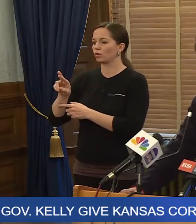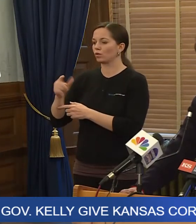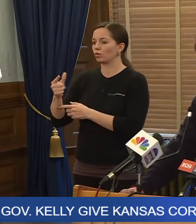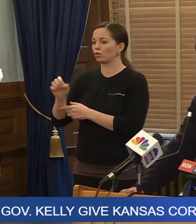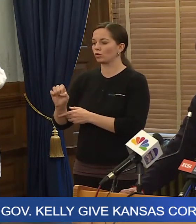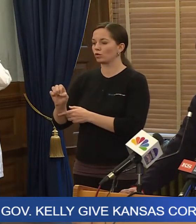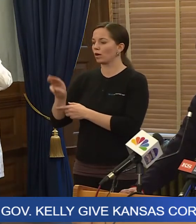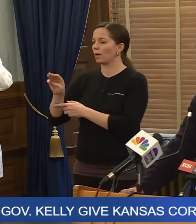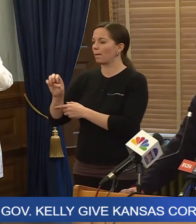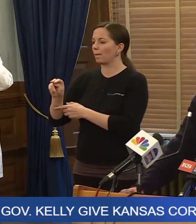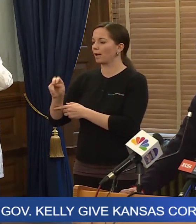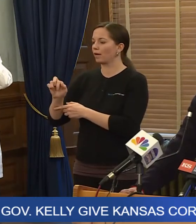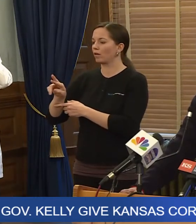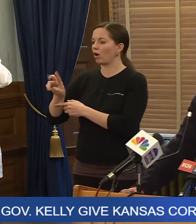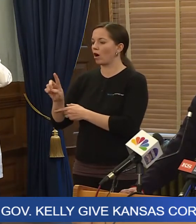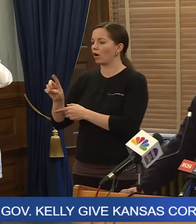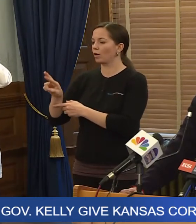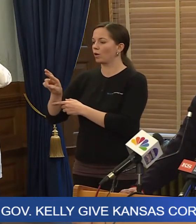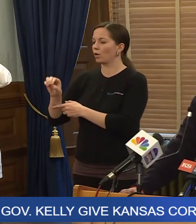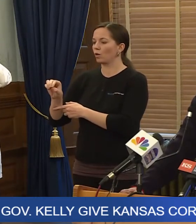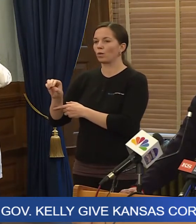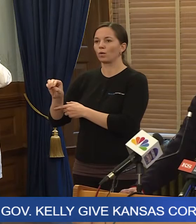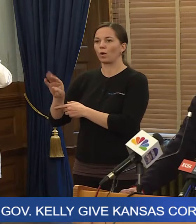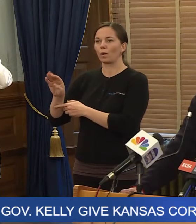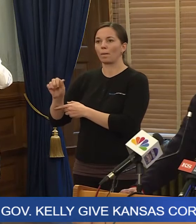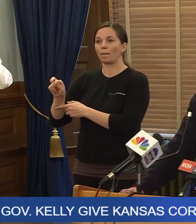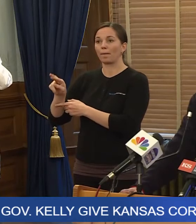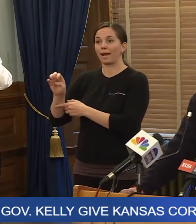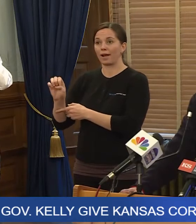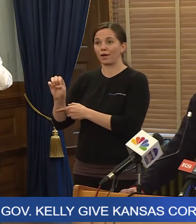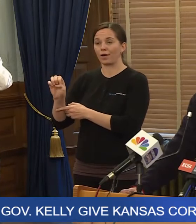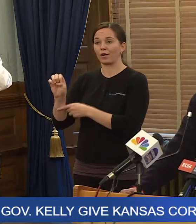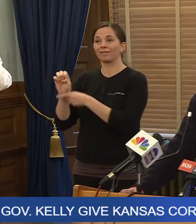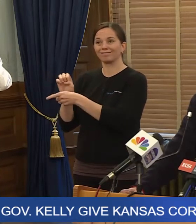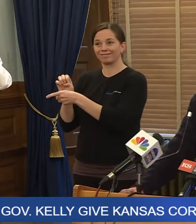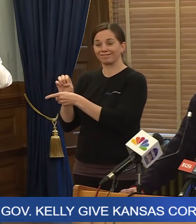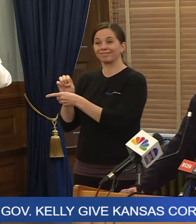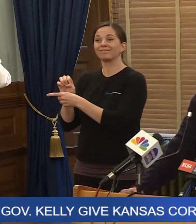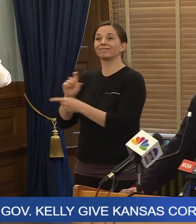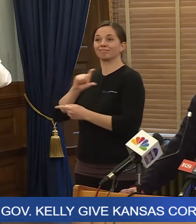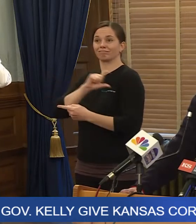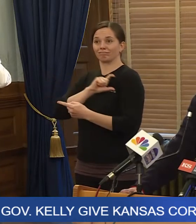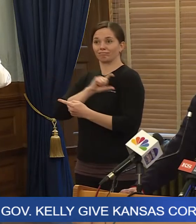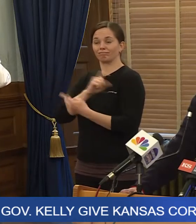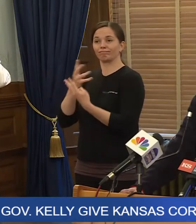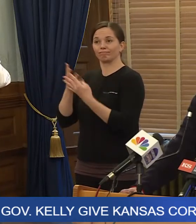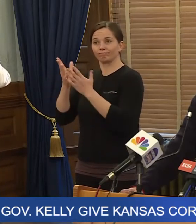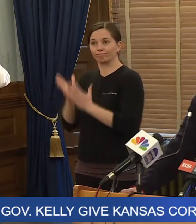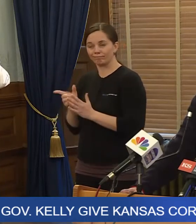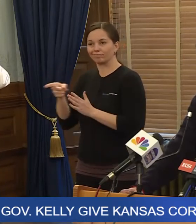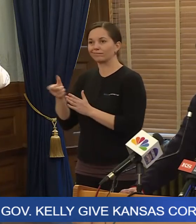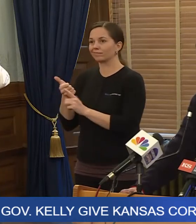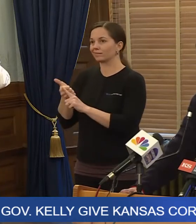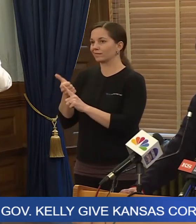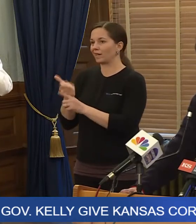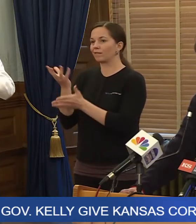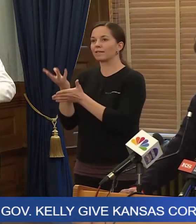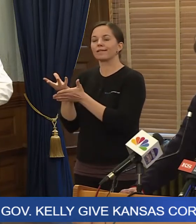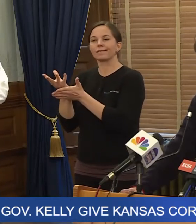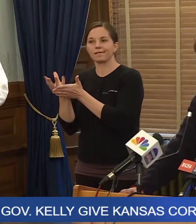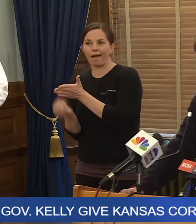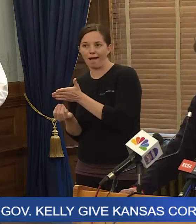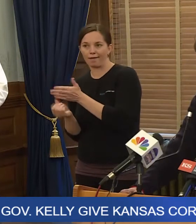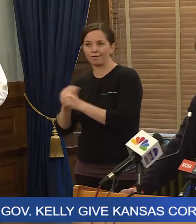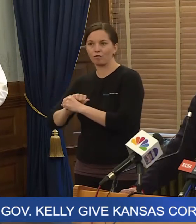Robert, the Lansing Correctional Officer who died of COVID-19